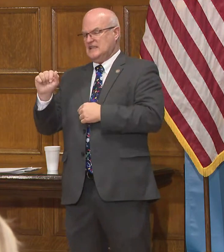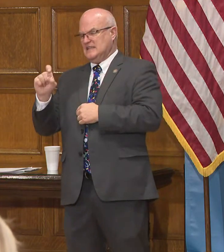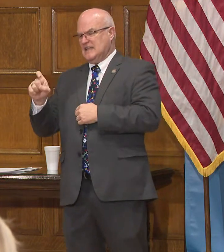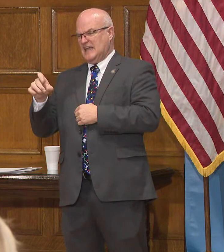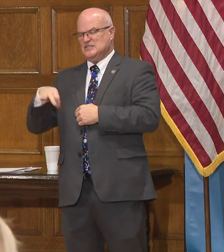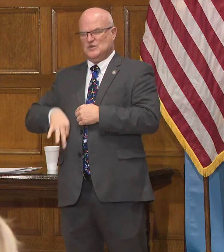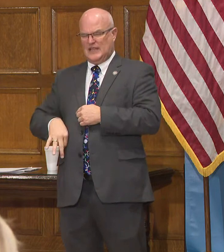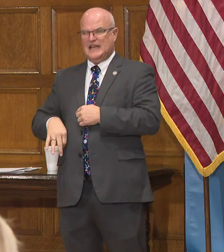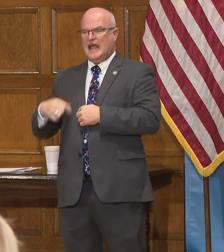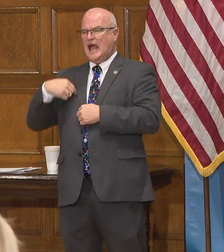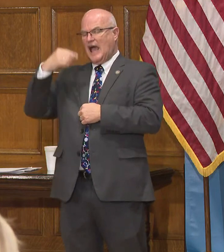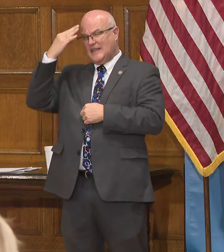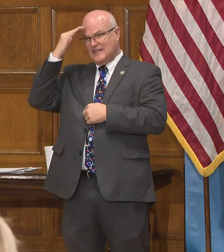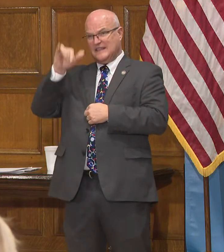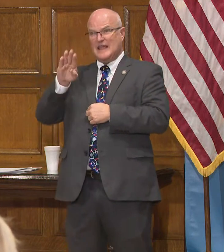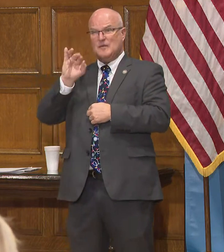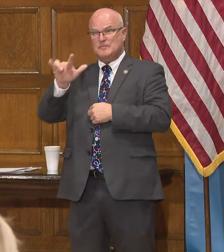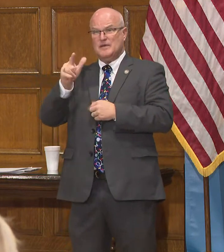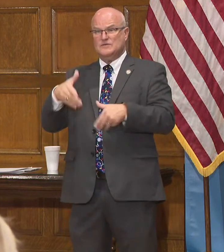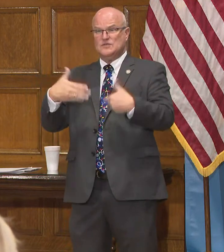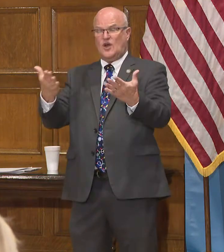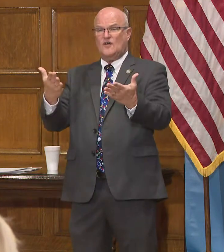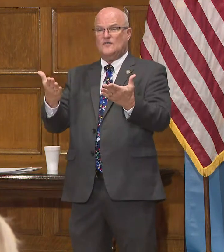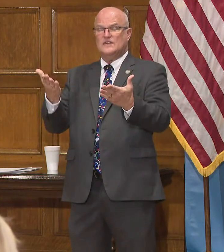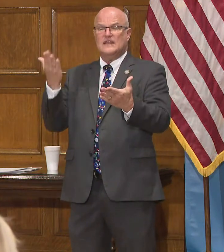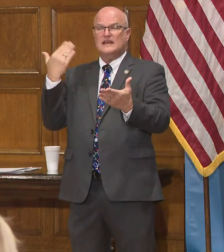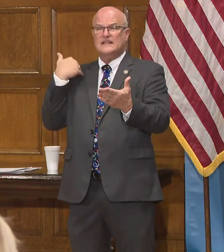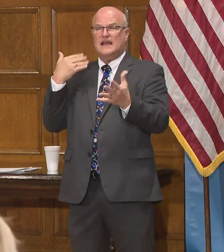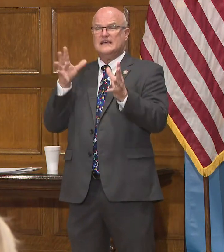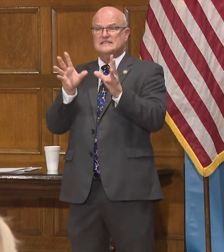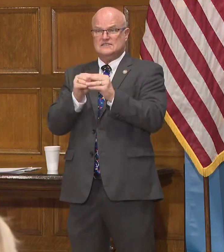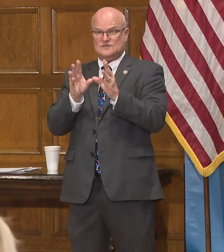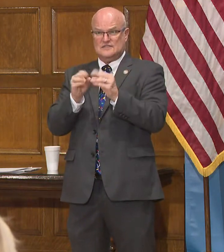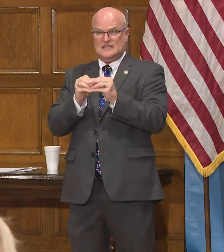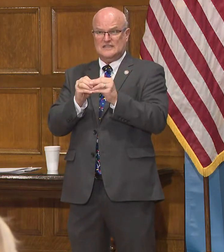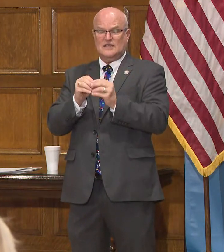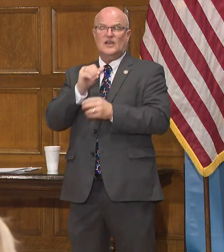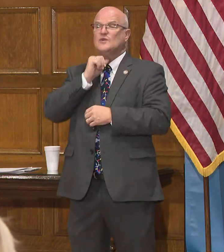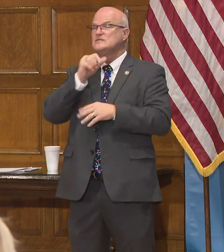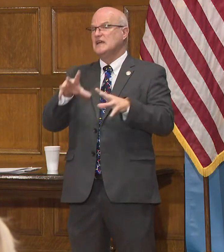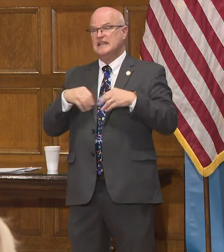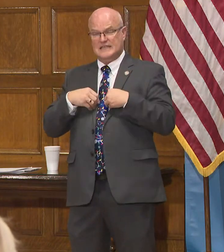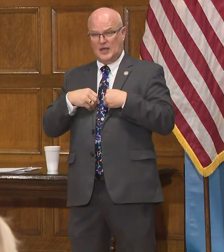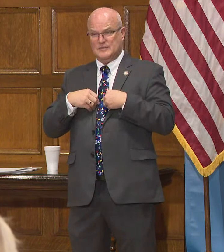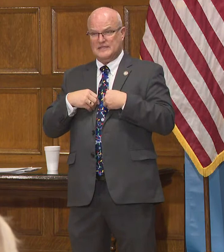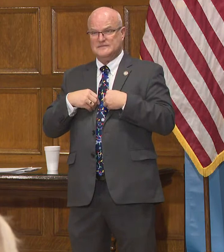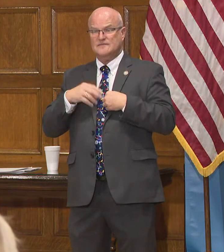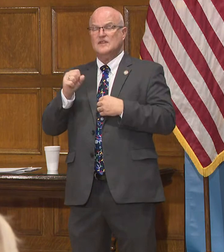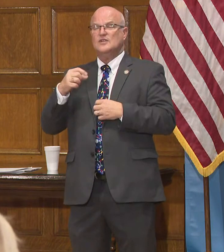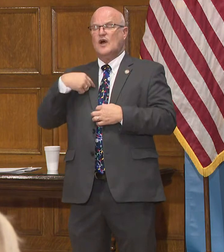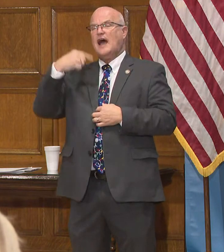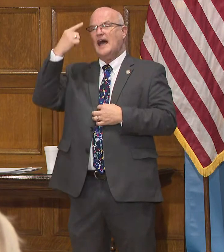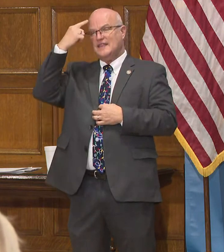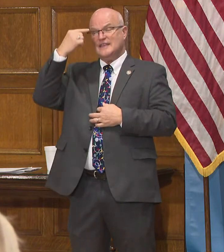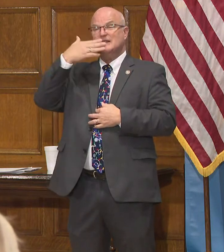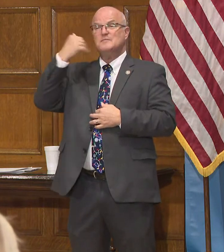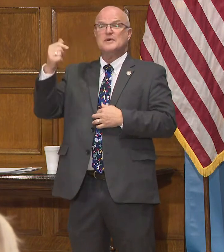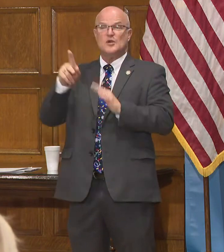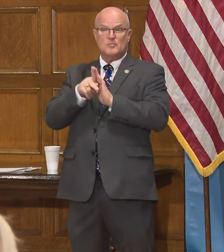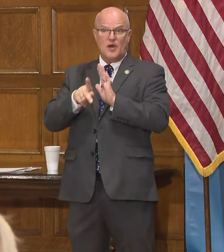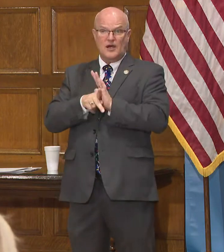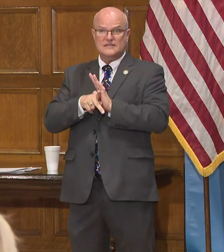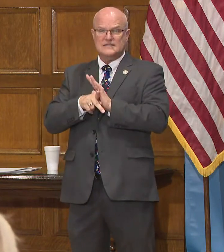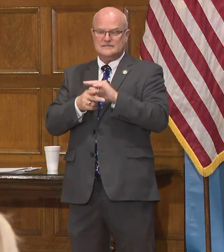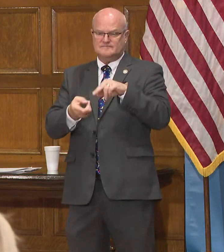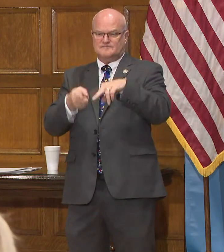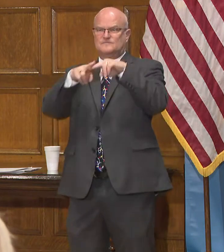many, in fact, that bill was offered in the last general session and was not adopted. And so I think the better policy is